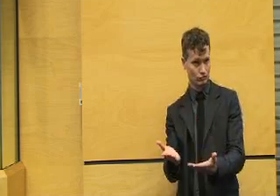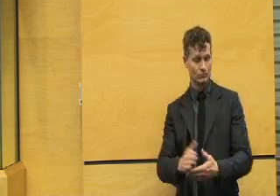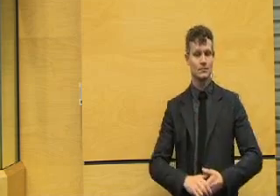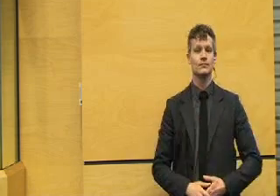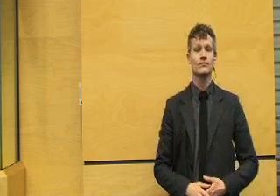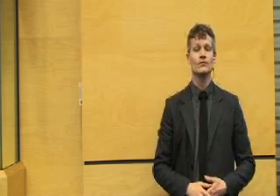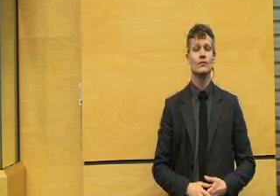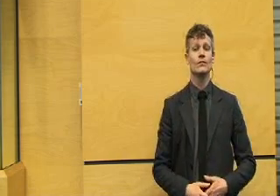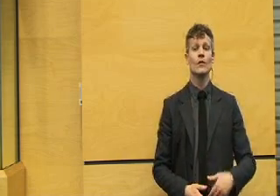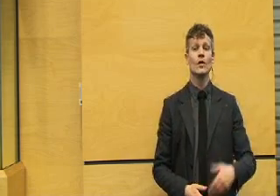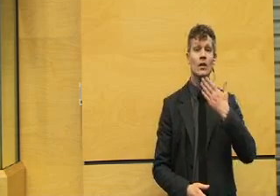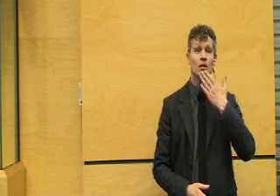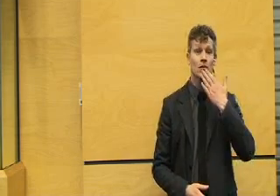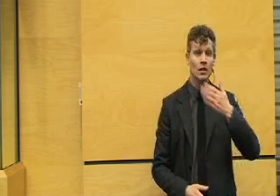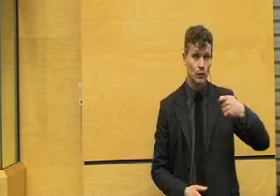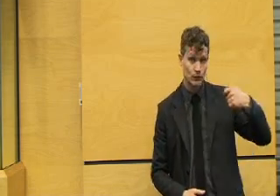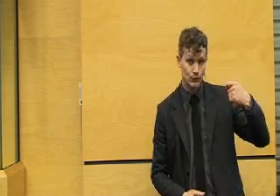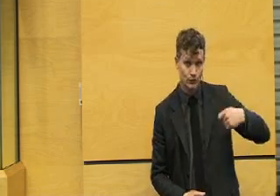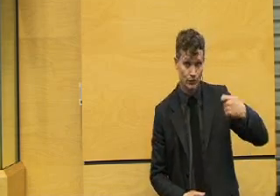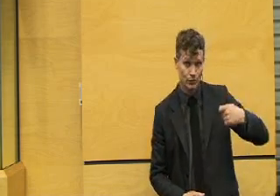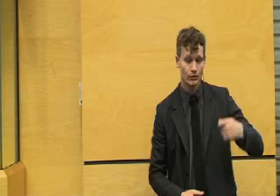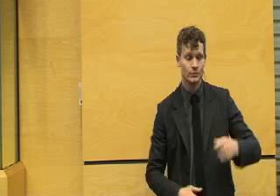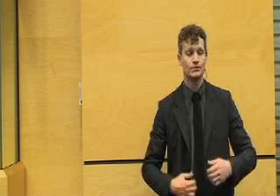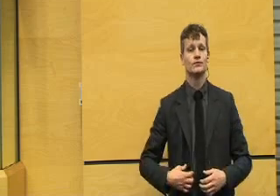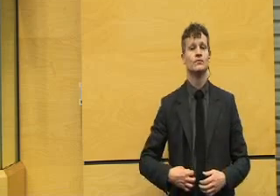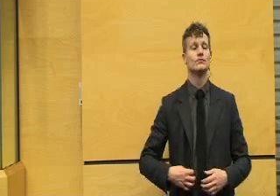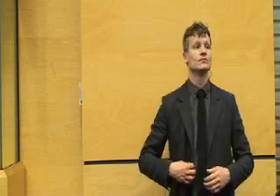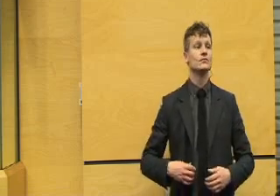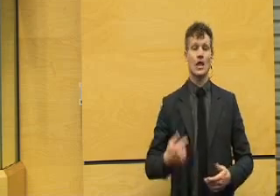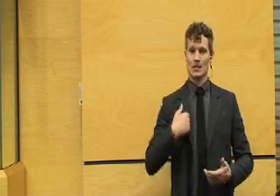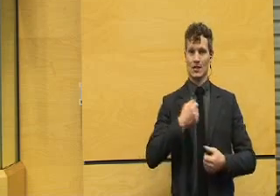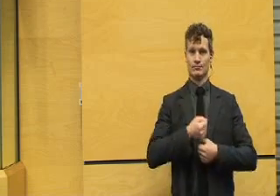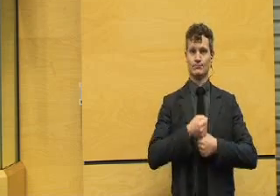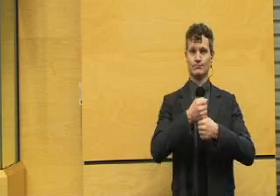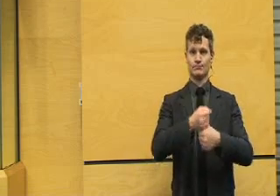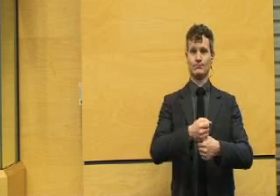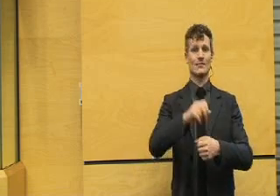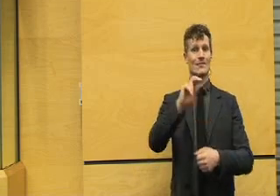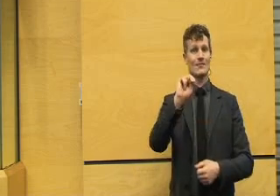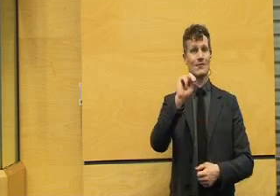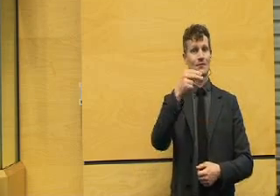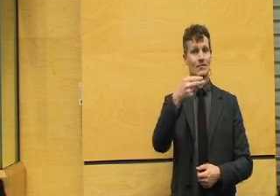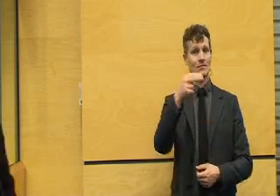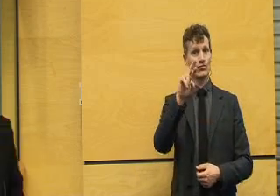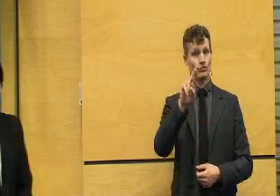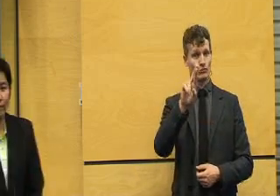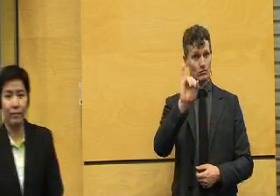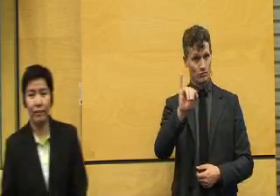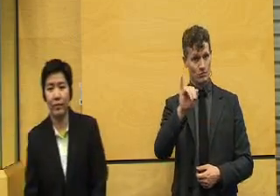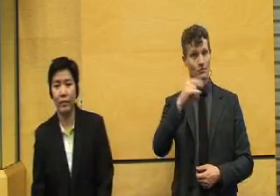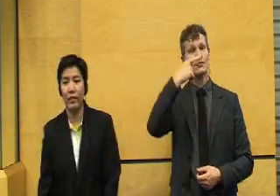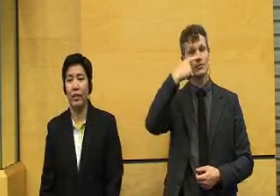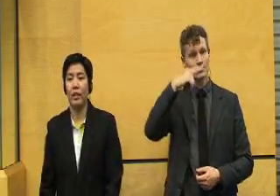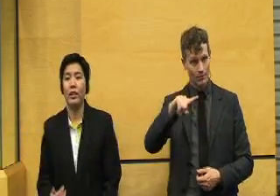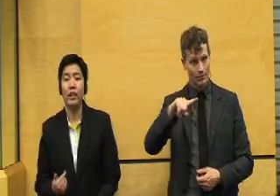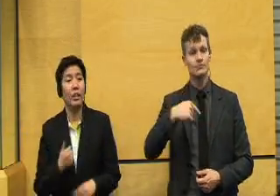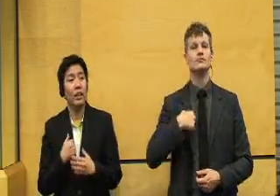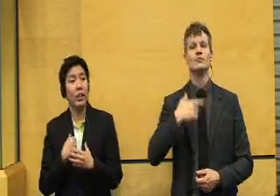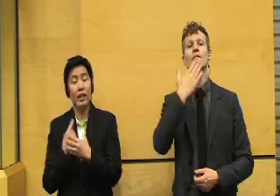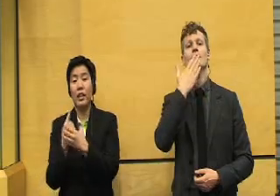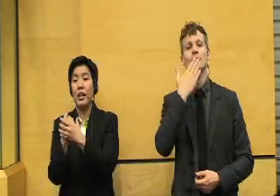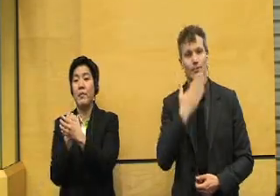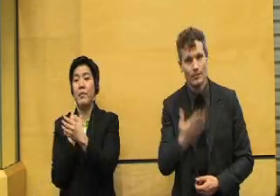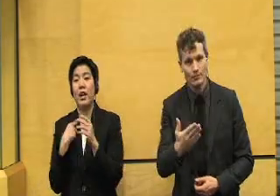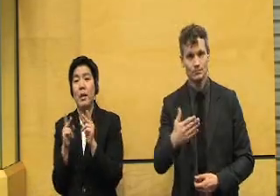Thank you, Madam Chairperson. On behalf of the National Human Rights Commission of Thailand, I would like to thank the Committee on the Rights of Persons